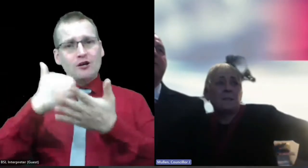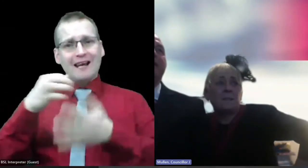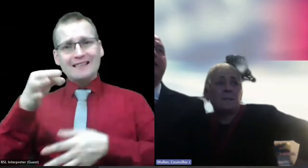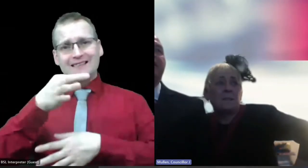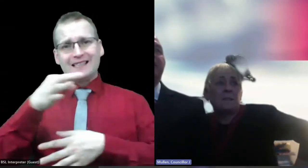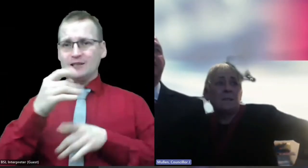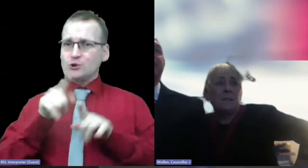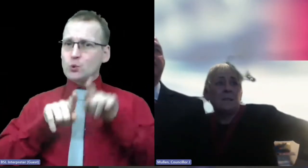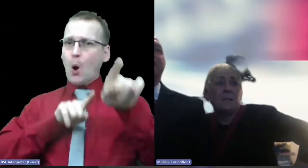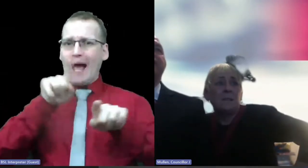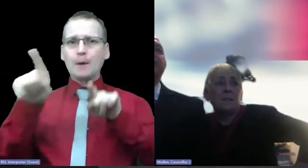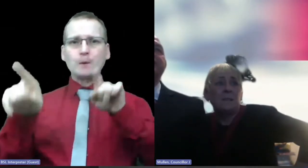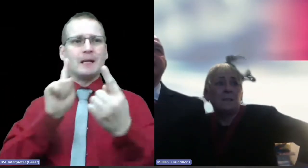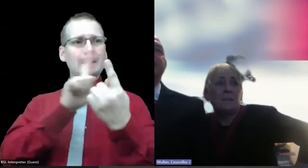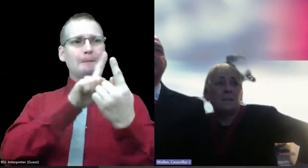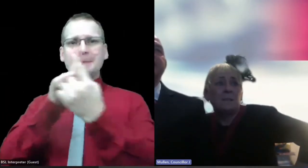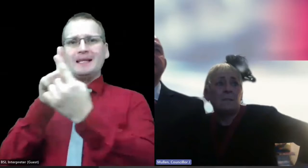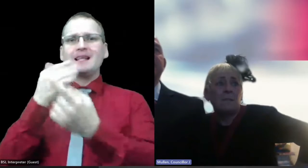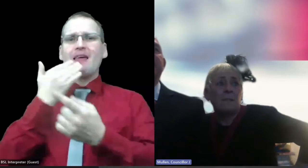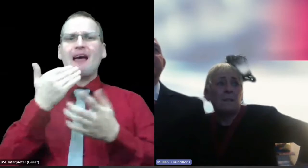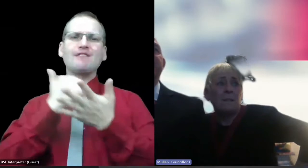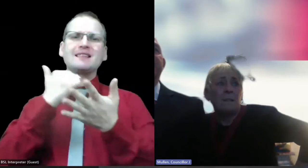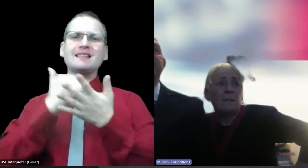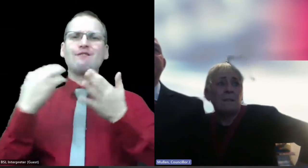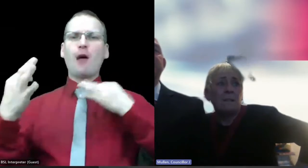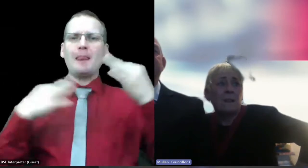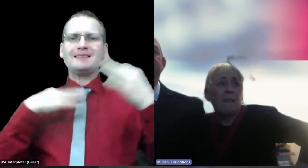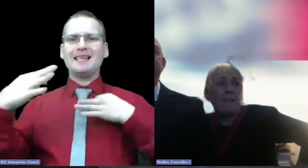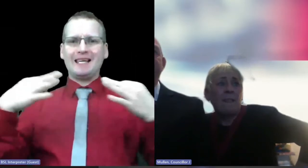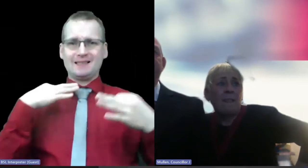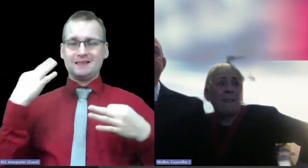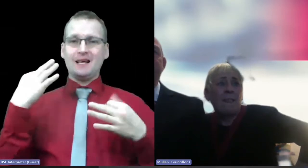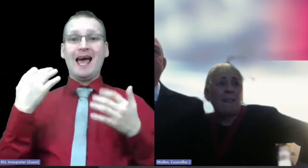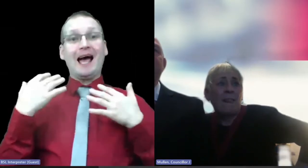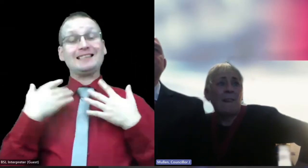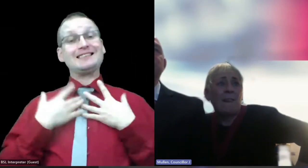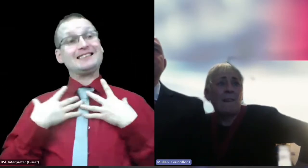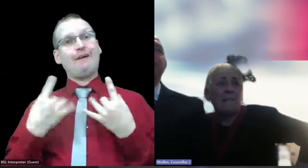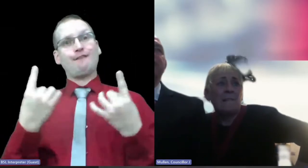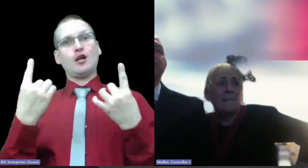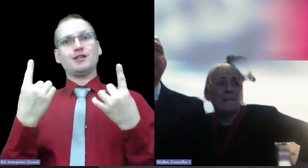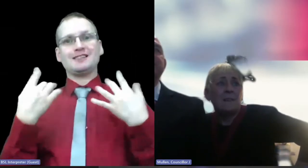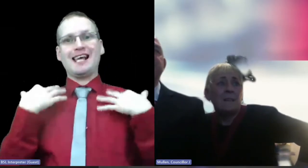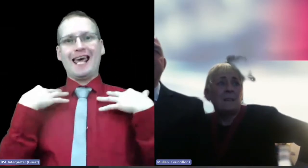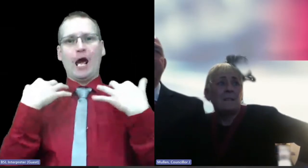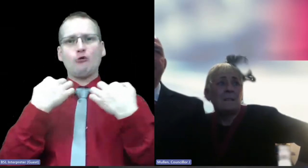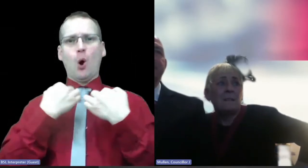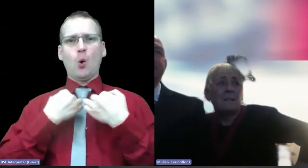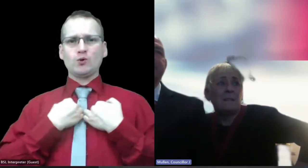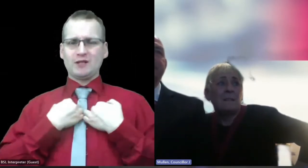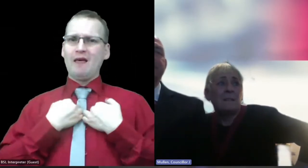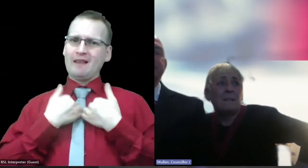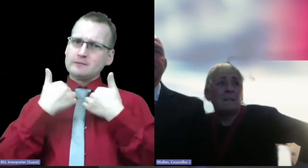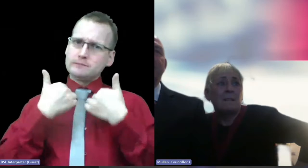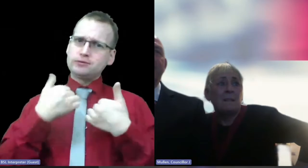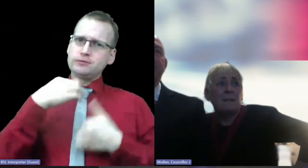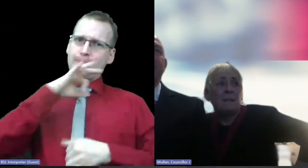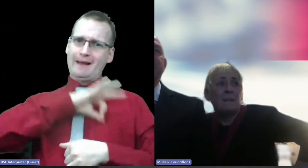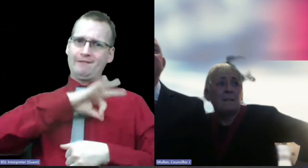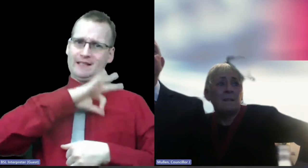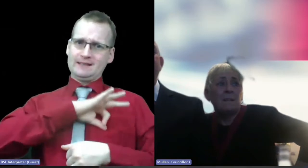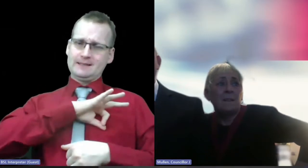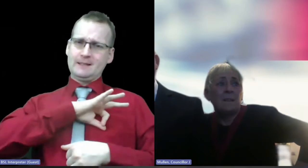go out, meet and thank the fantastic volunteers and the selfless heroes of this fine city is one of the greatest benefits.